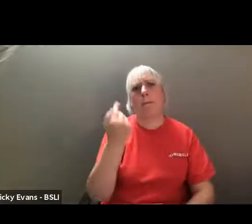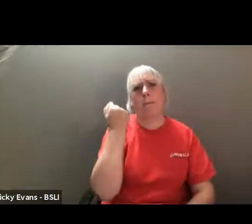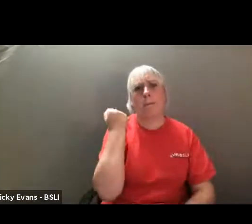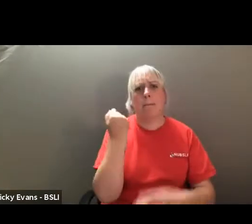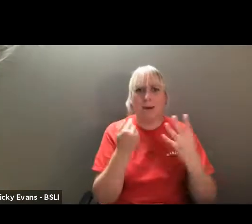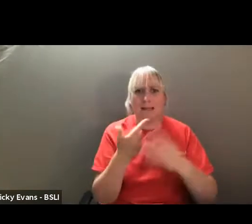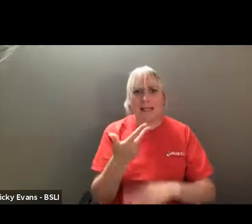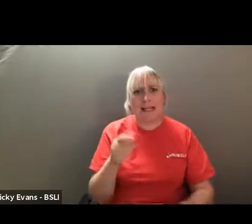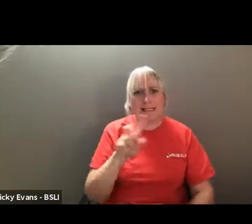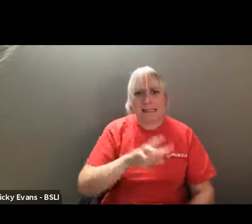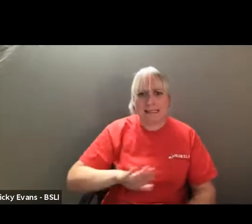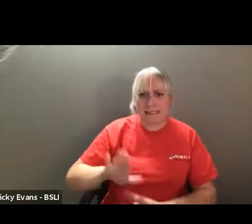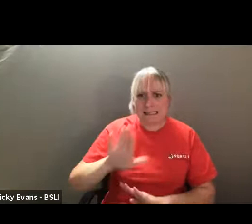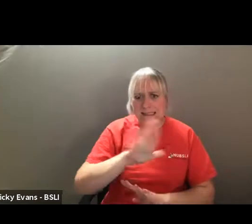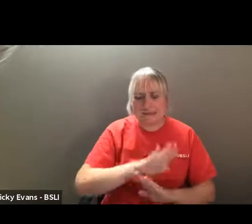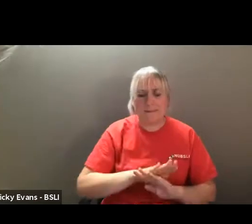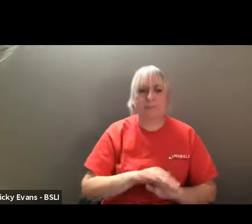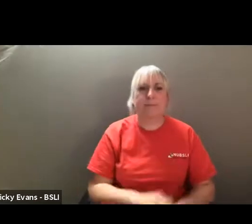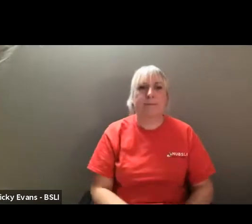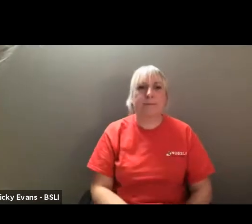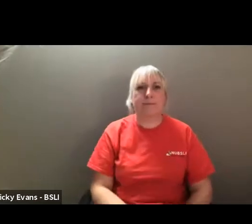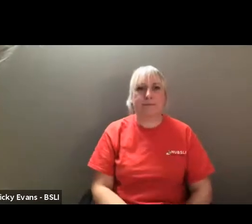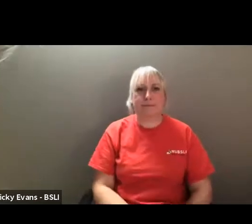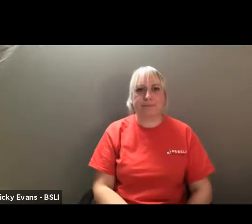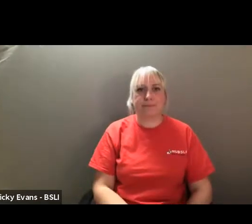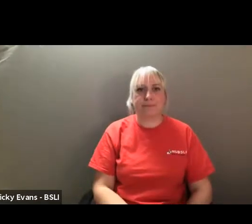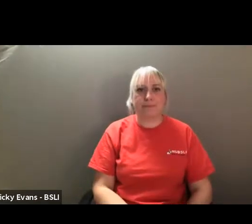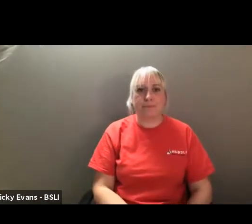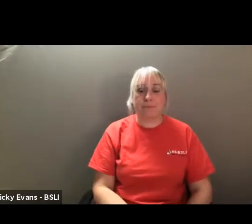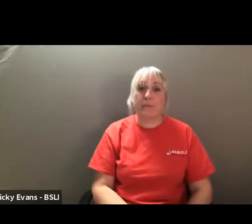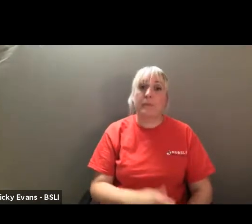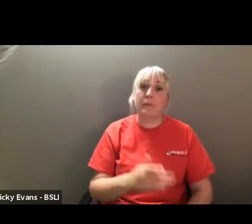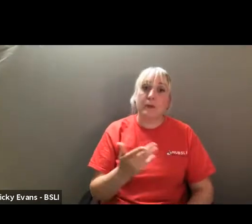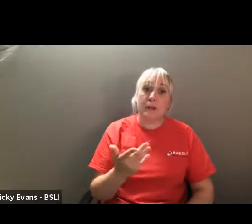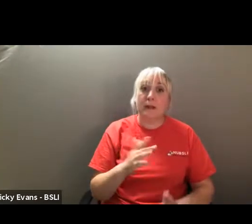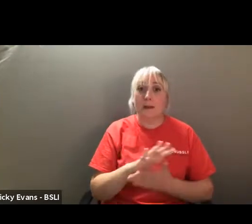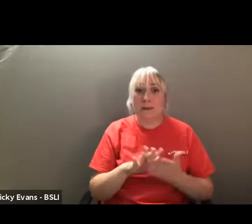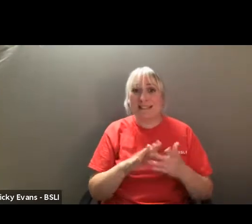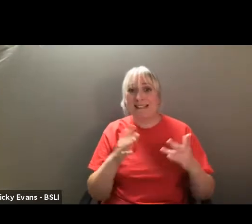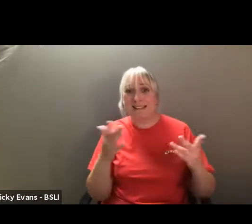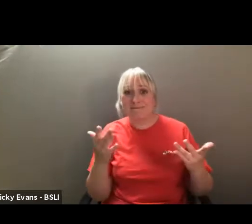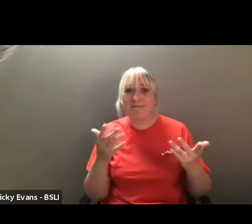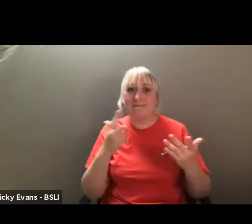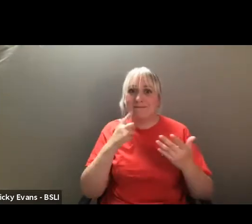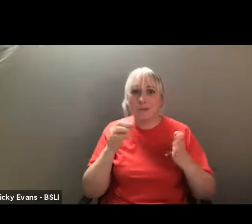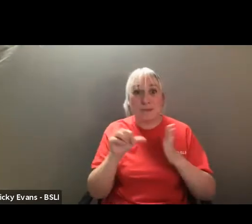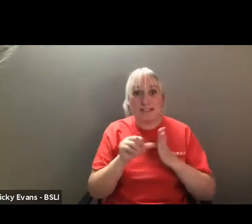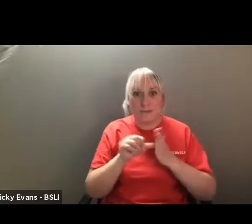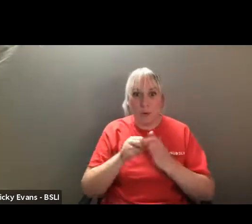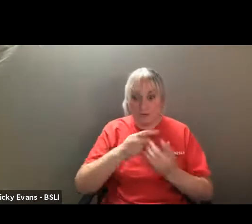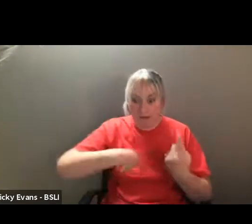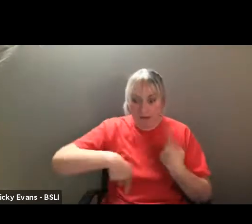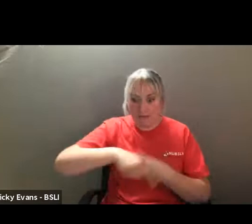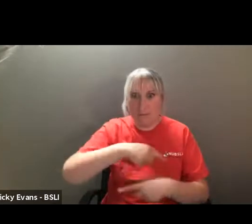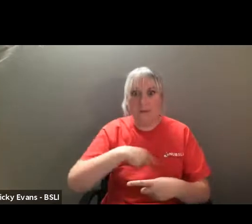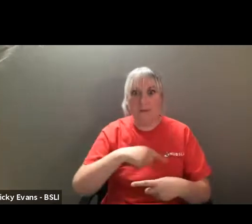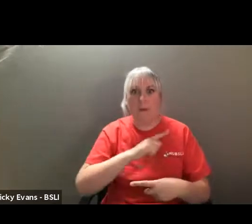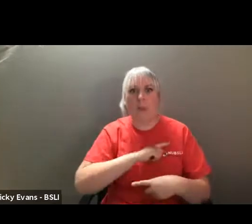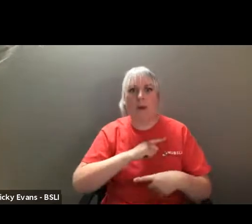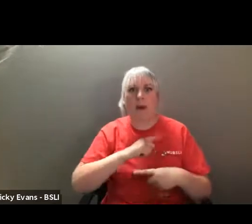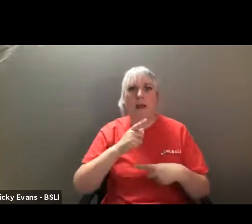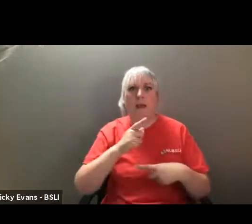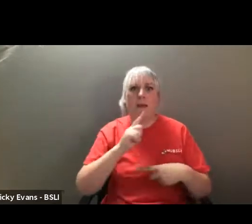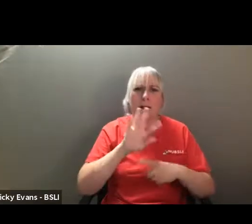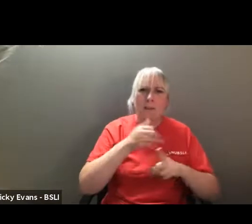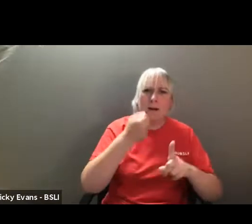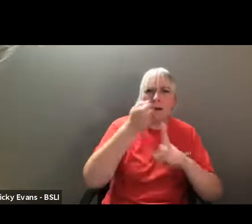And so it was one of those ways in which it was very divisive for us, and I think very disorienting for people who are fighting